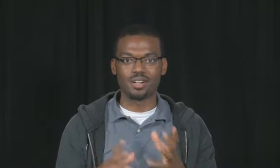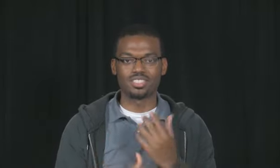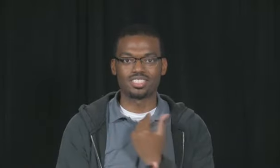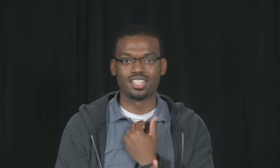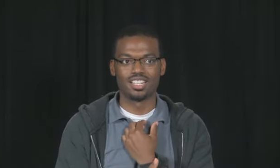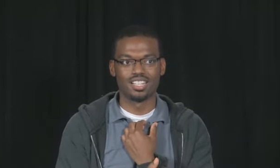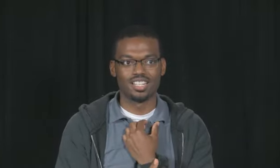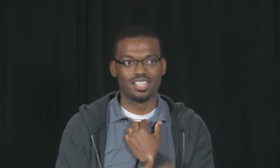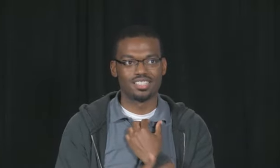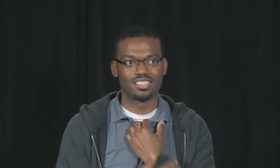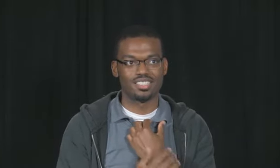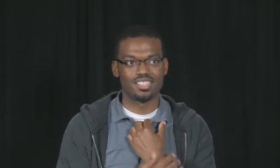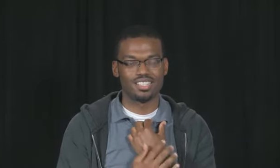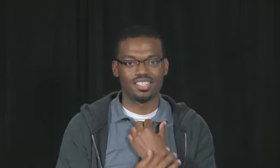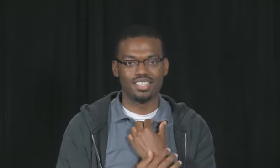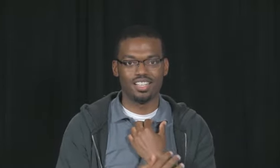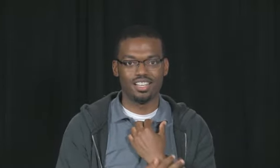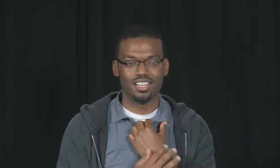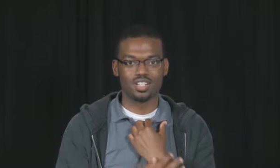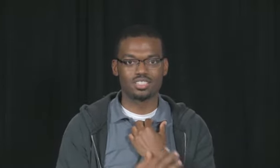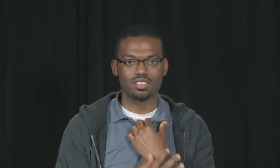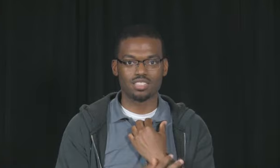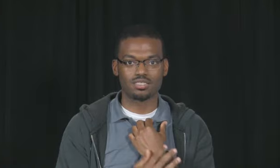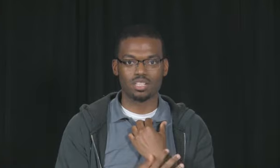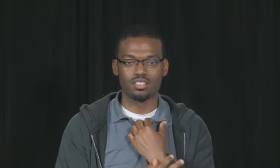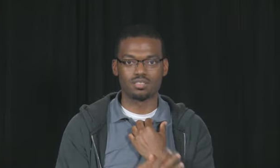which... Yeah, yeah. It creates a crisis, but a healthy one.